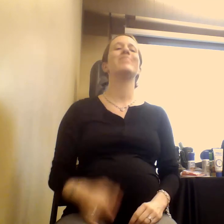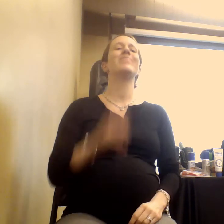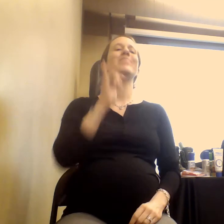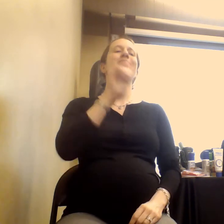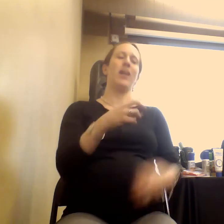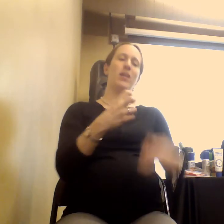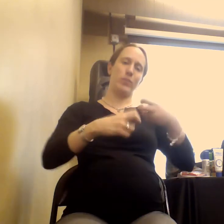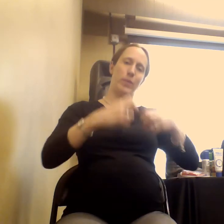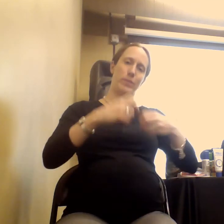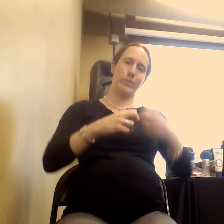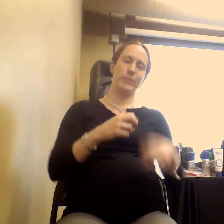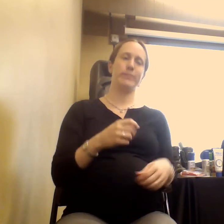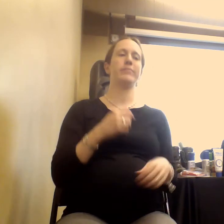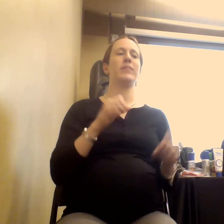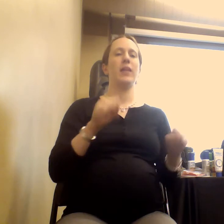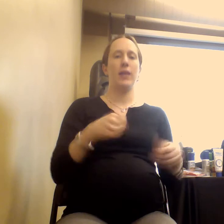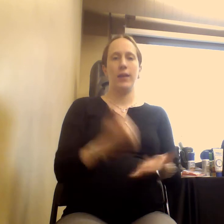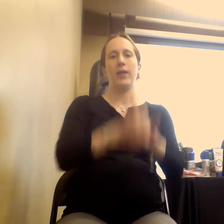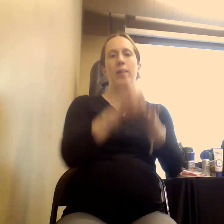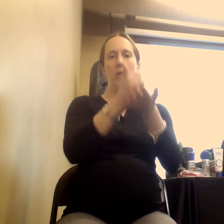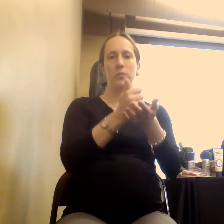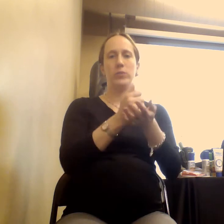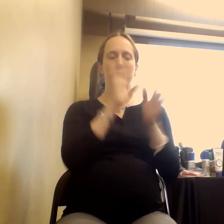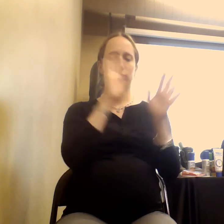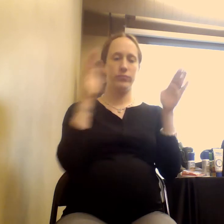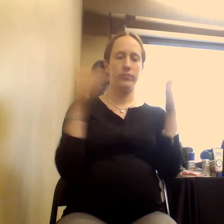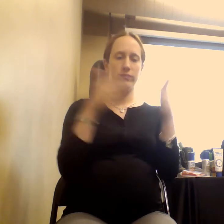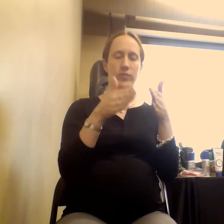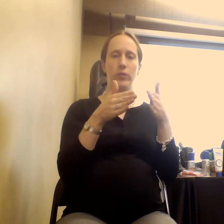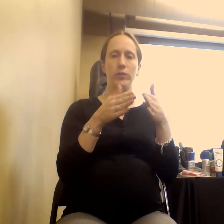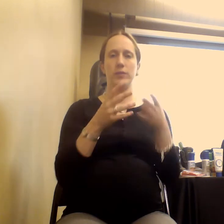Just let them know, and they'll help you narrow your search a lot quicker.